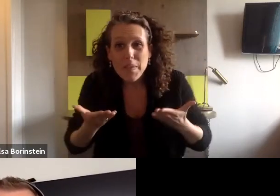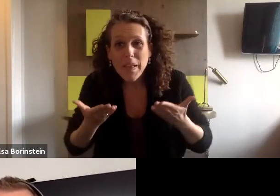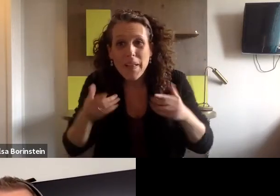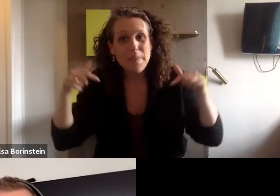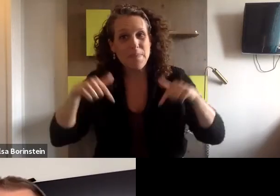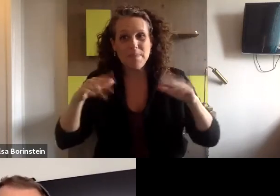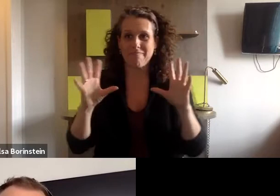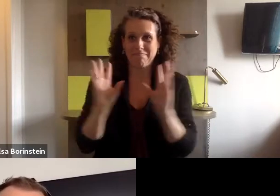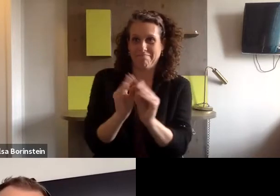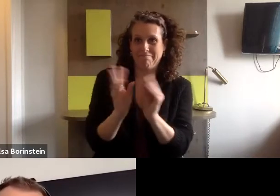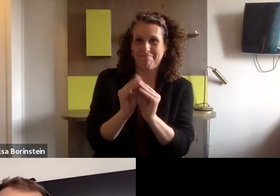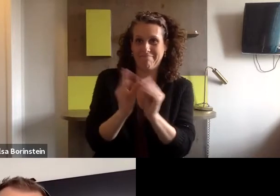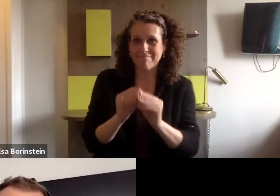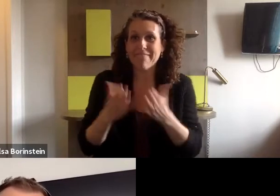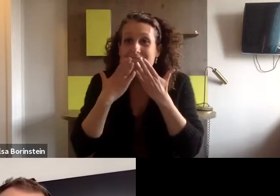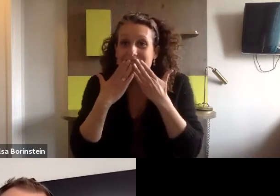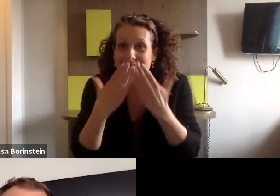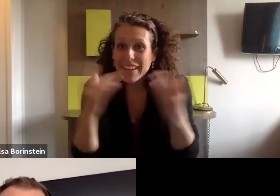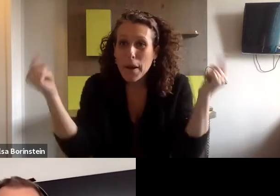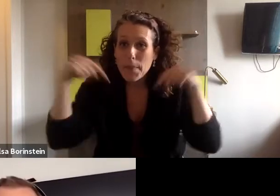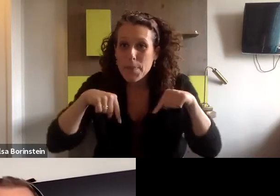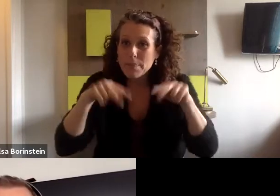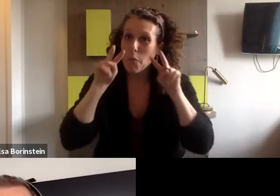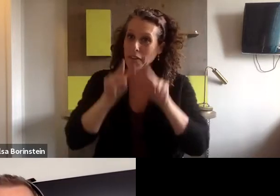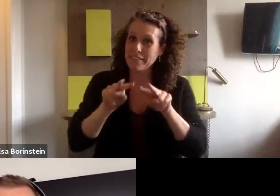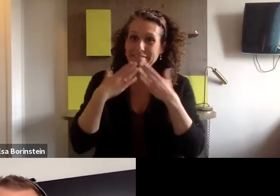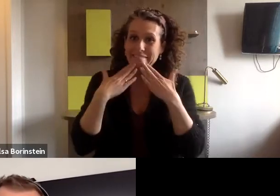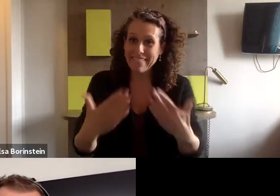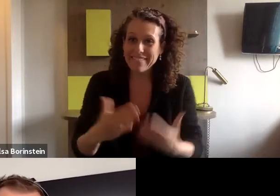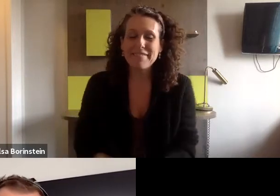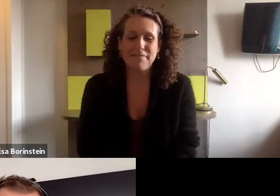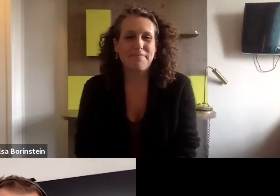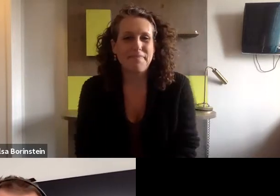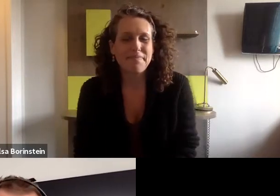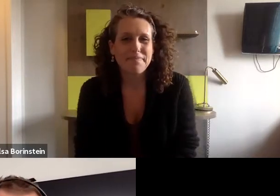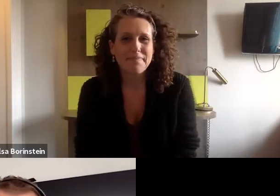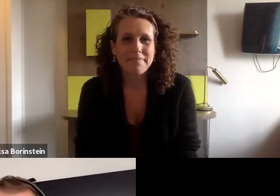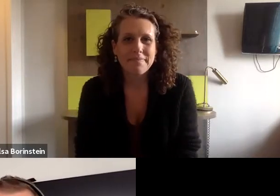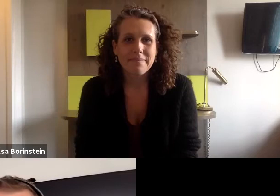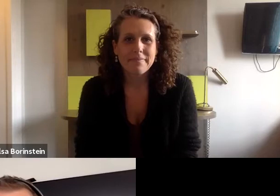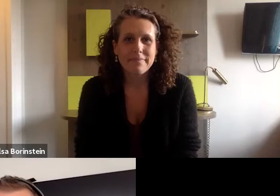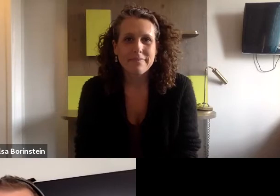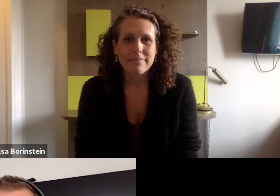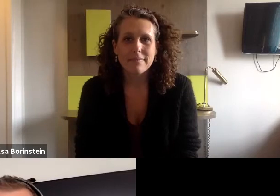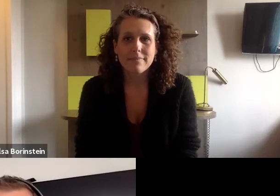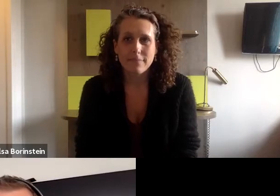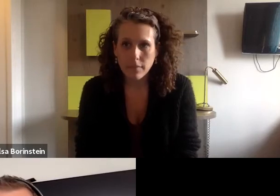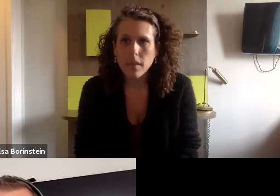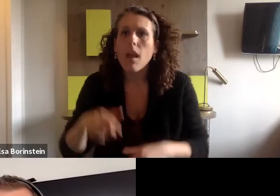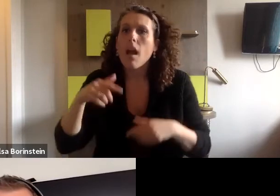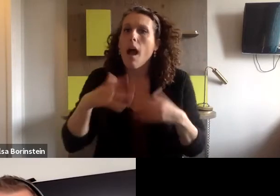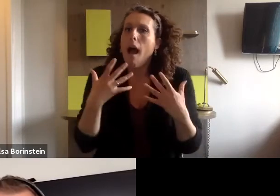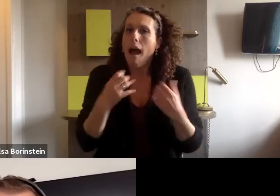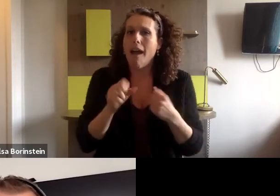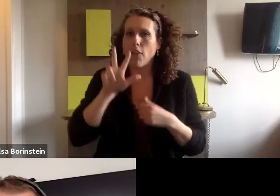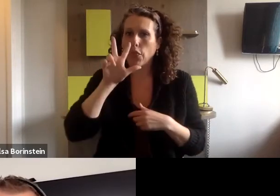webinar. Thanks for joining us today. This EALTA series is a series of 3